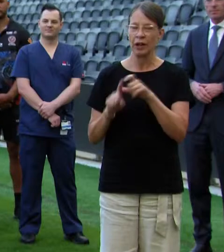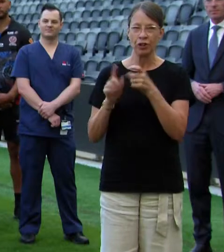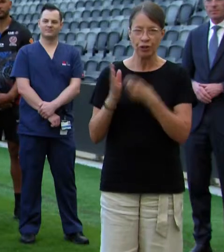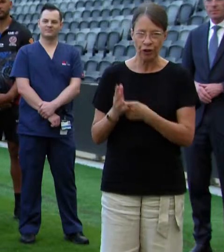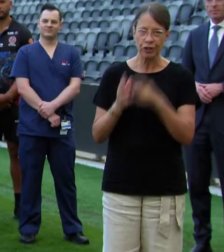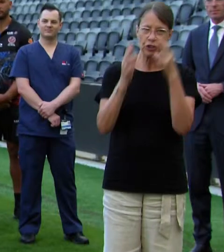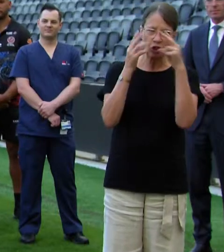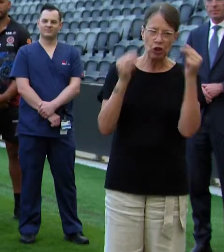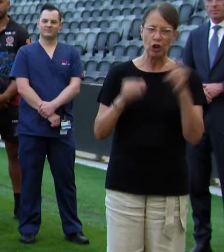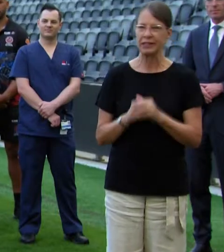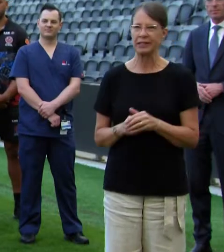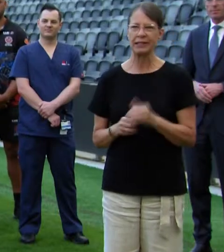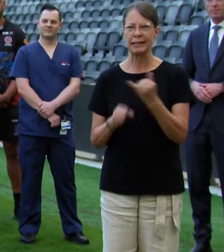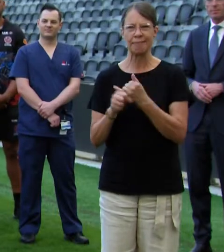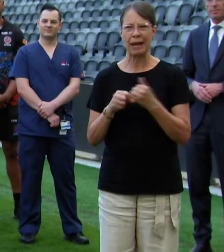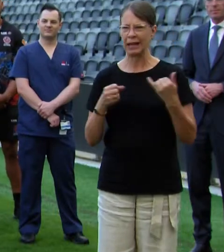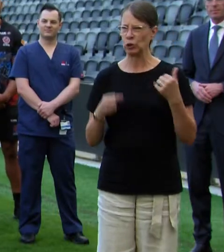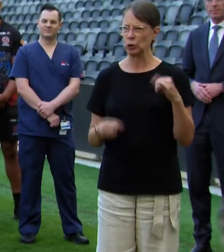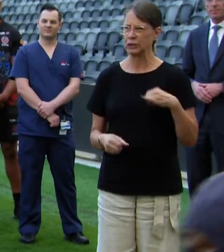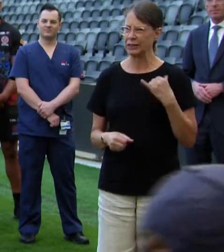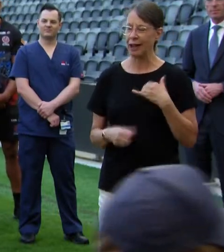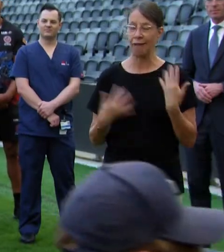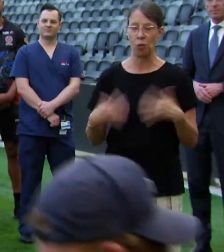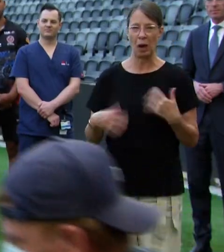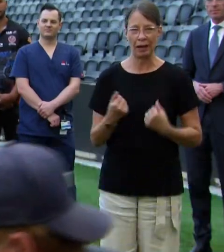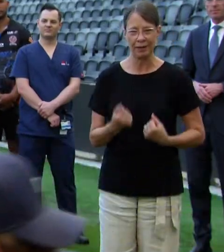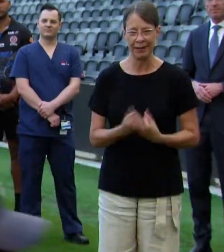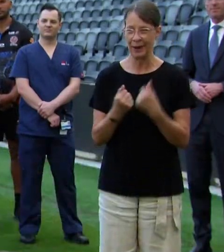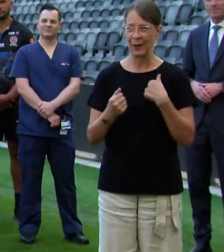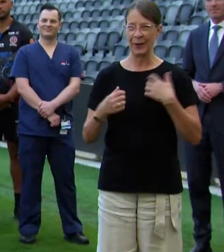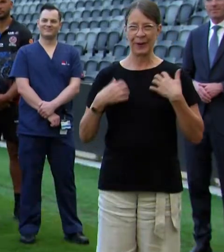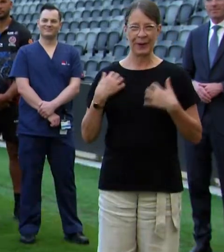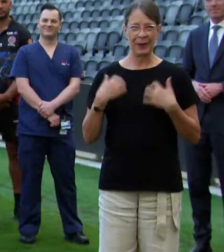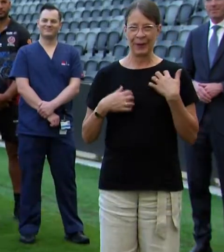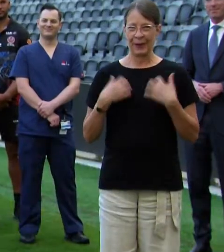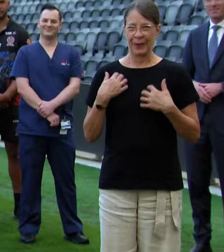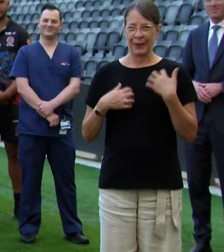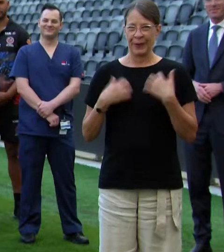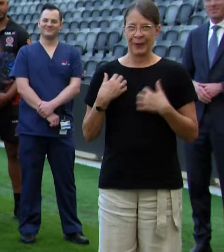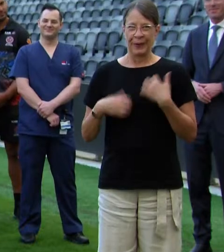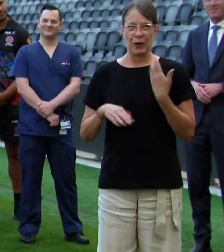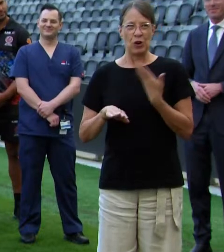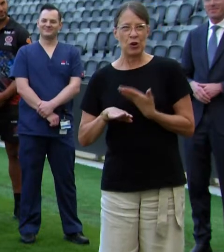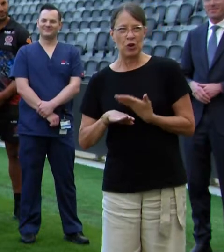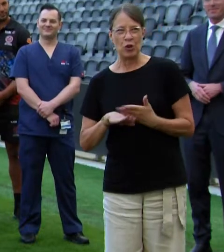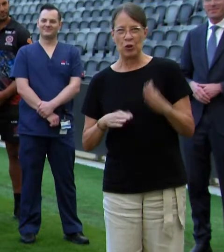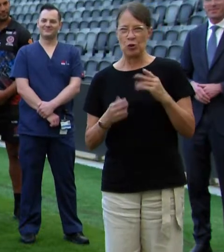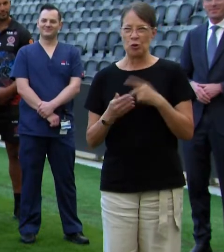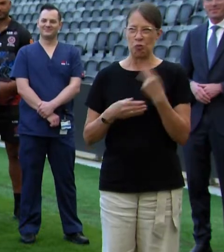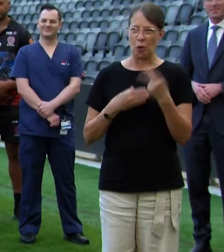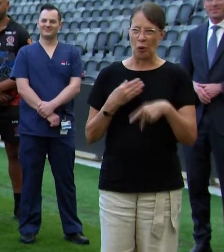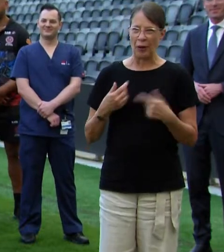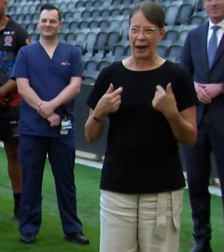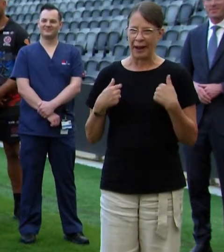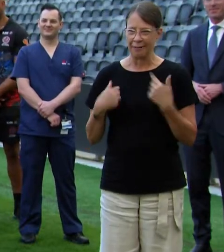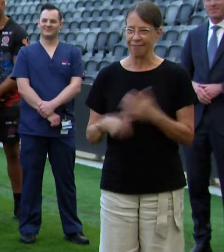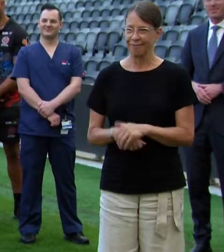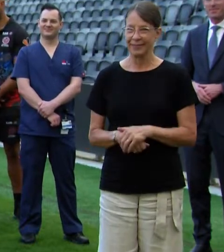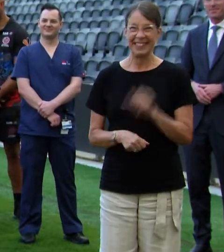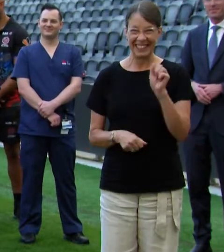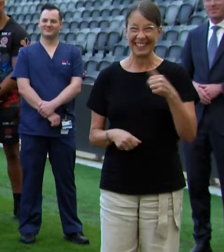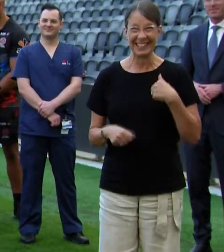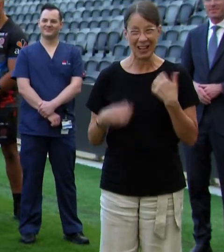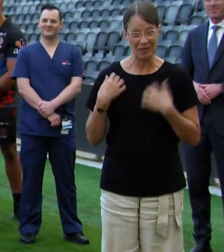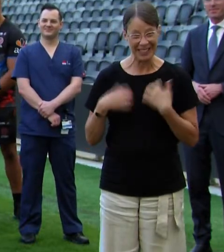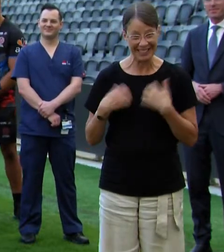of the medical professionals. I'm very excited to be starting my new graduate program, and yes, I'm very